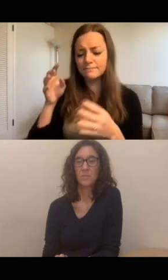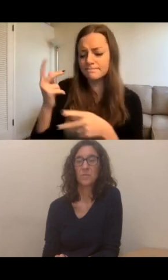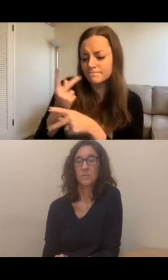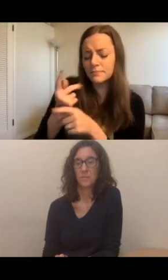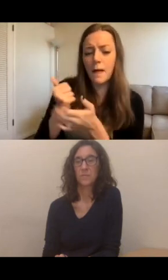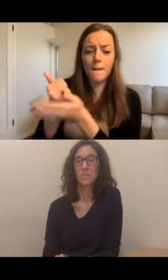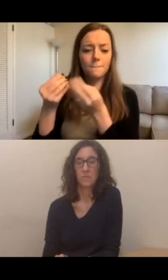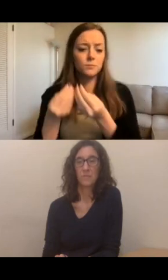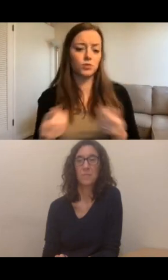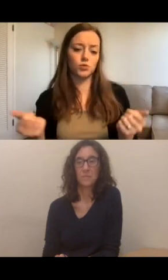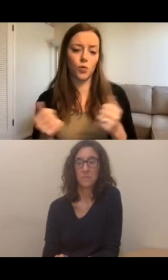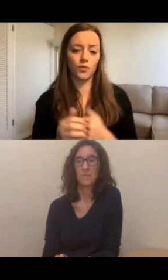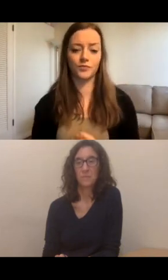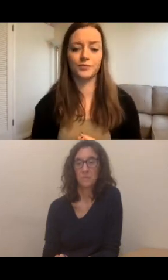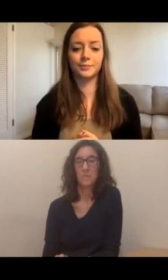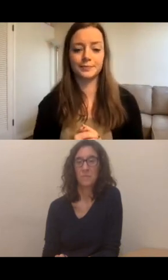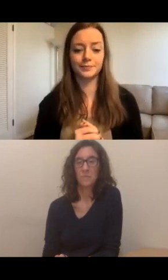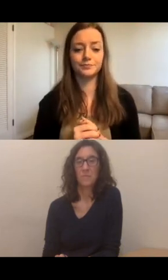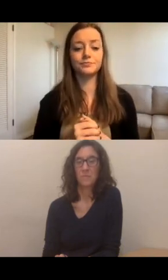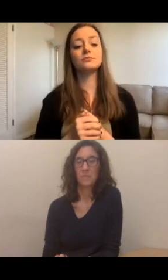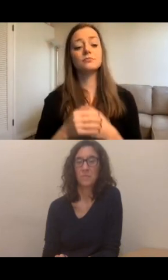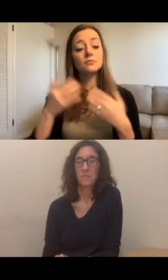those problems creatively and help solve them.